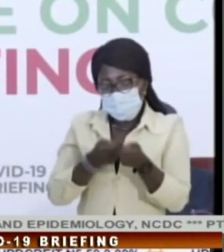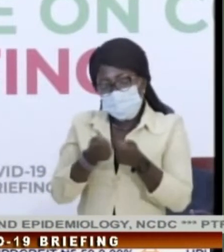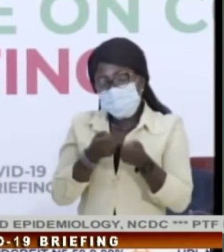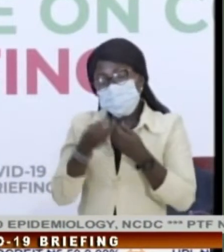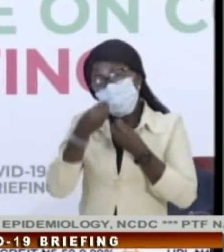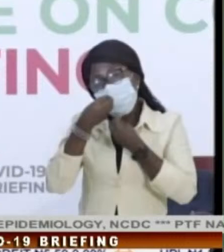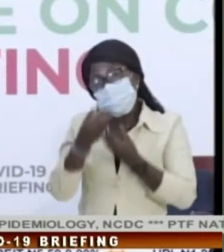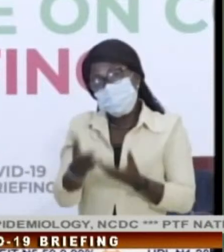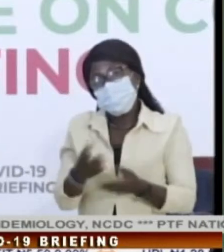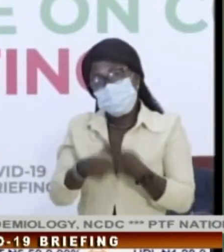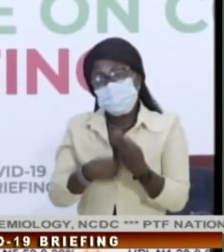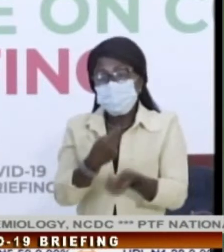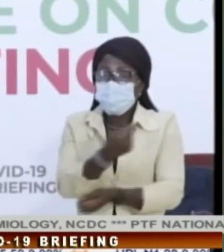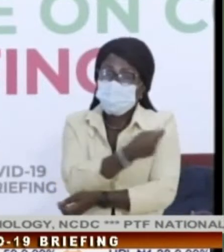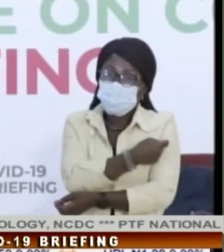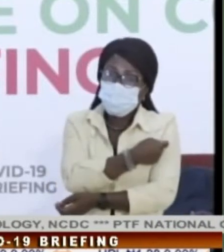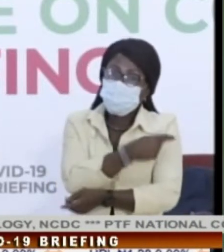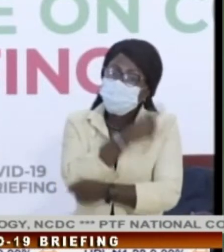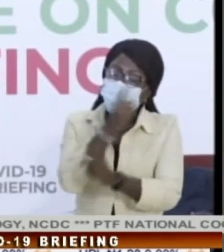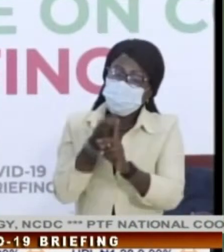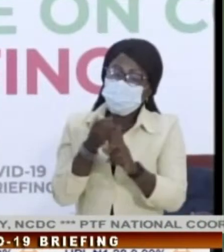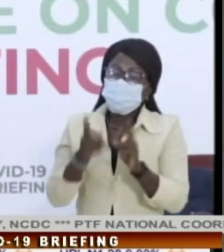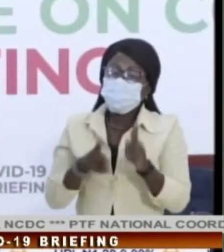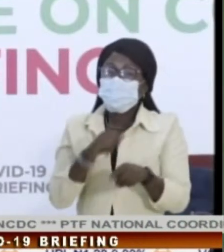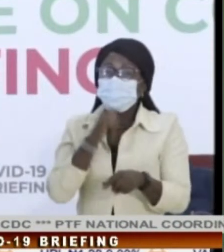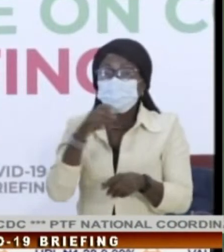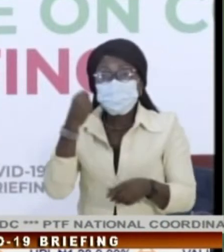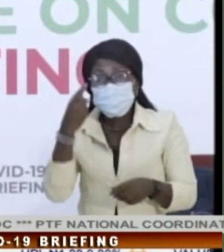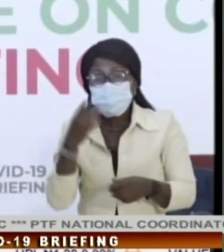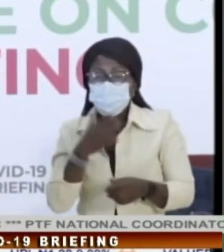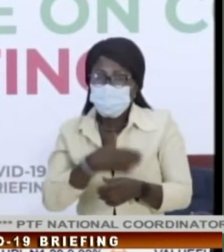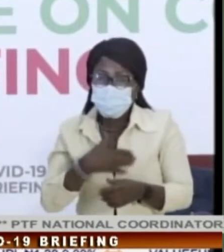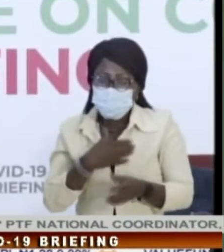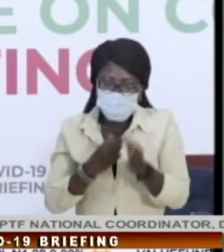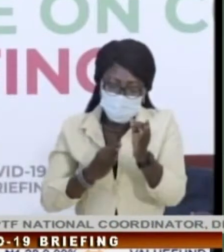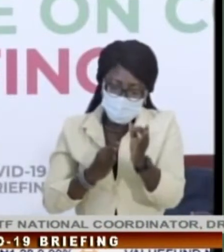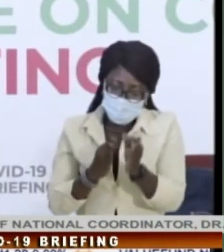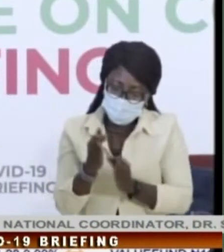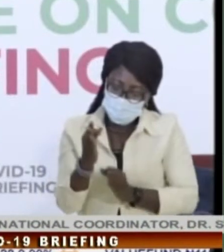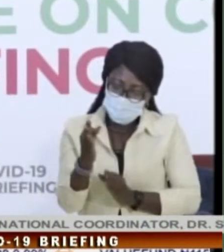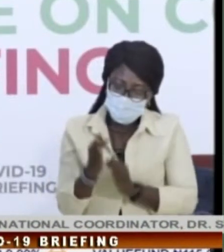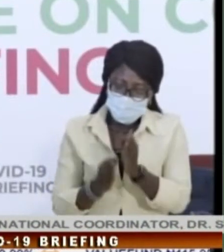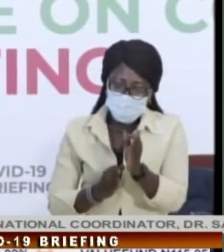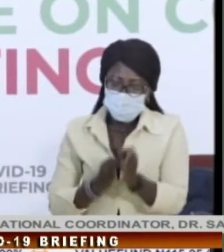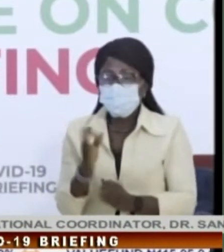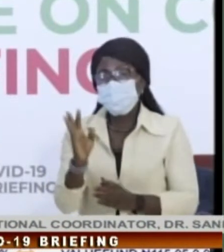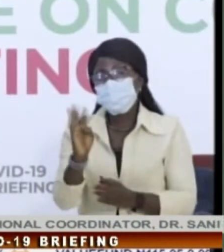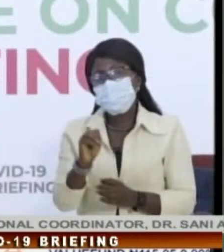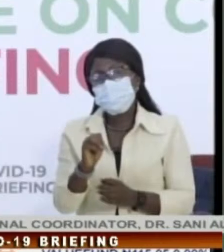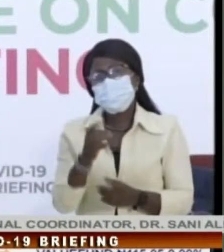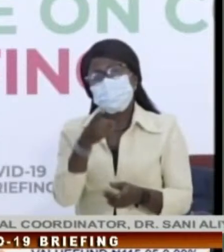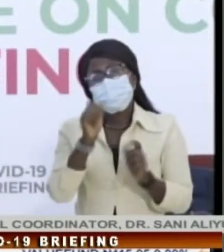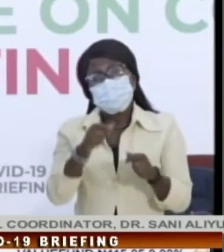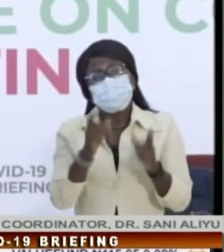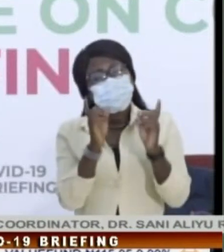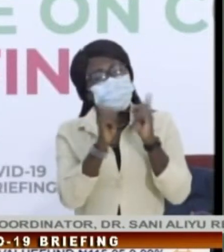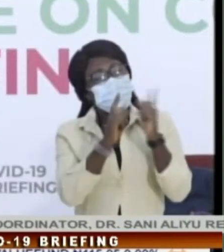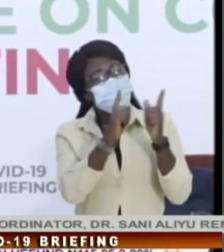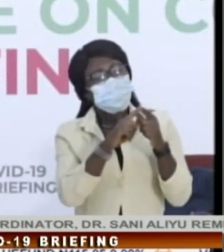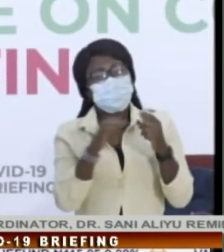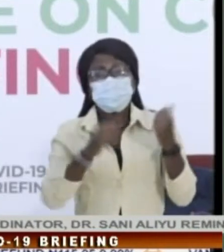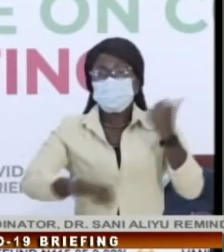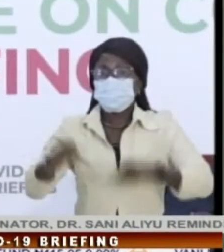vaccines. Where people do not understand, please reach out to those who are scientists, who are public health experts. All of us